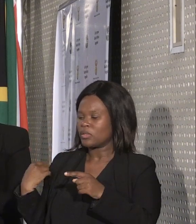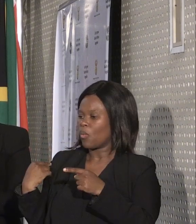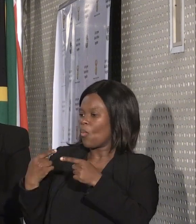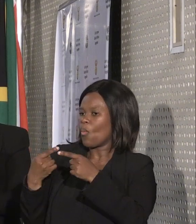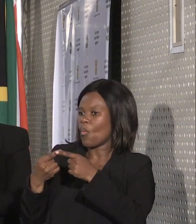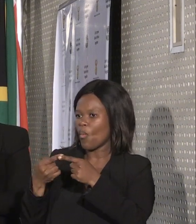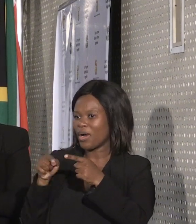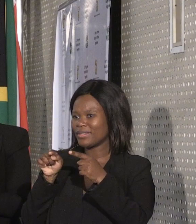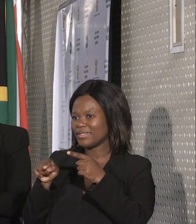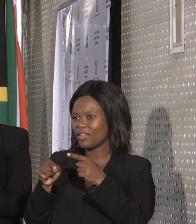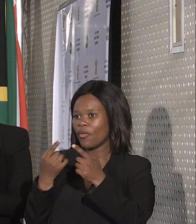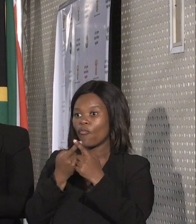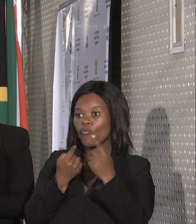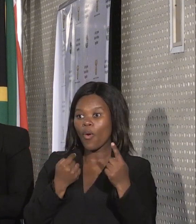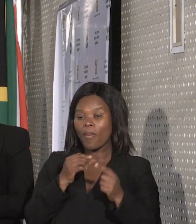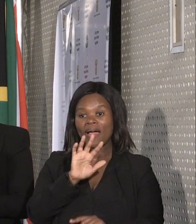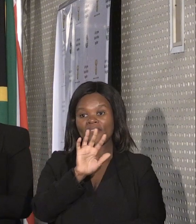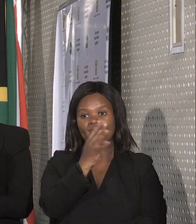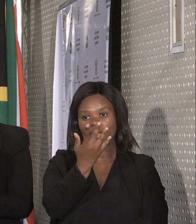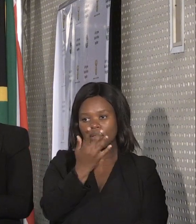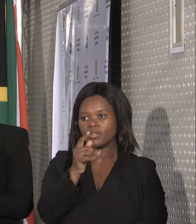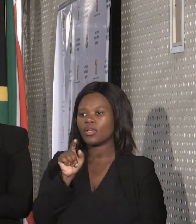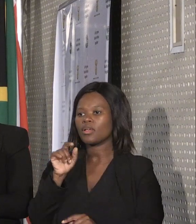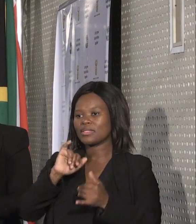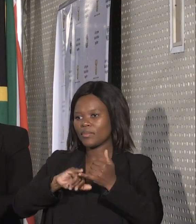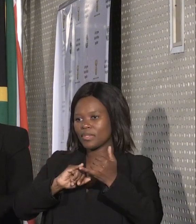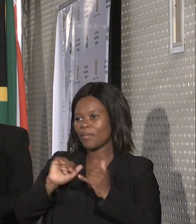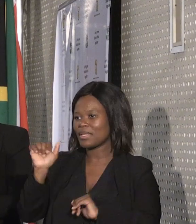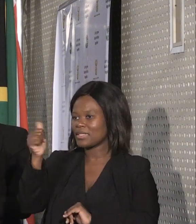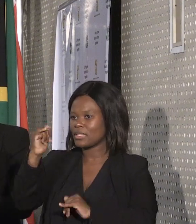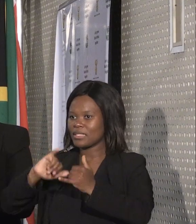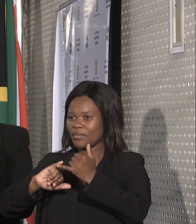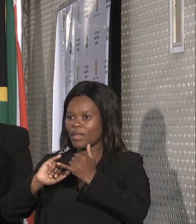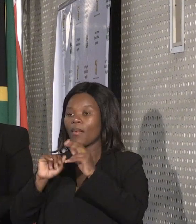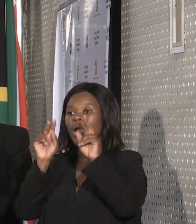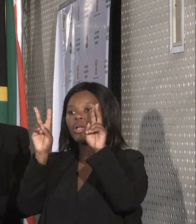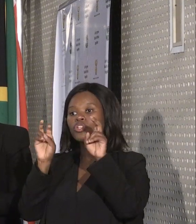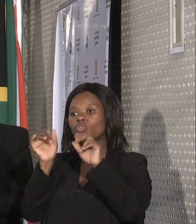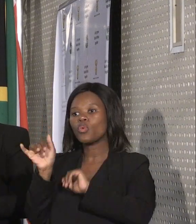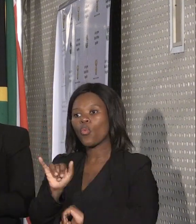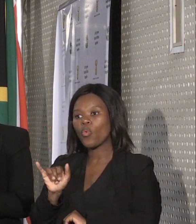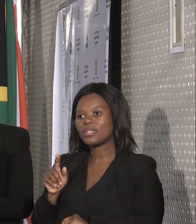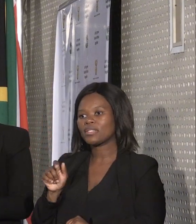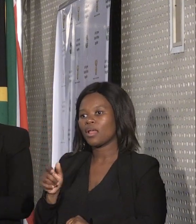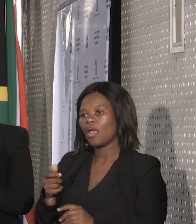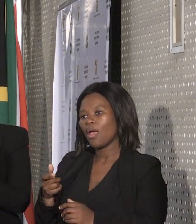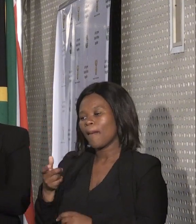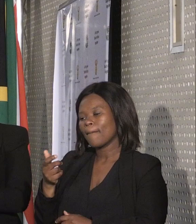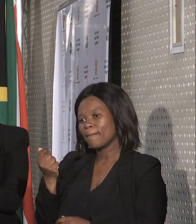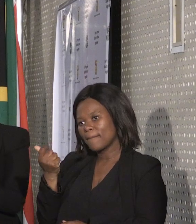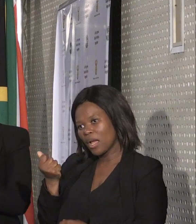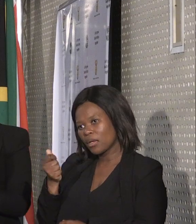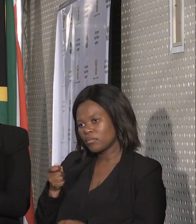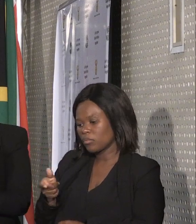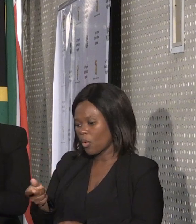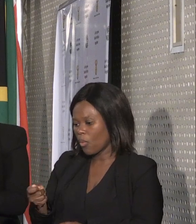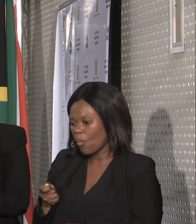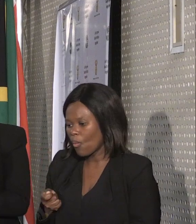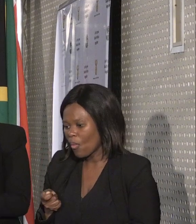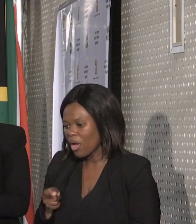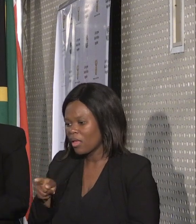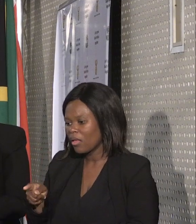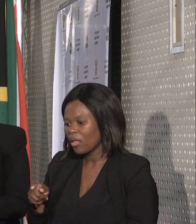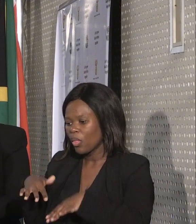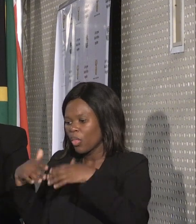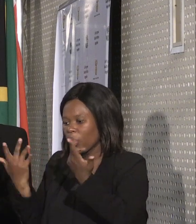the 5th and the 6th, has been the issue of reversals. Those who had a false honor, as you call it